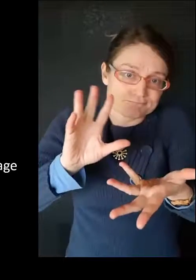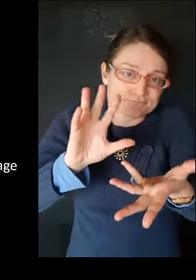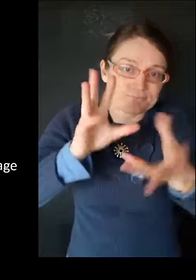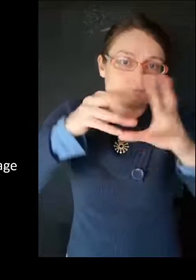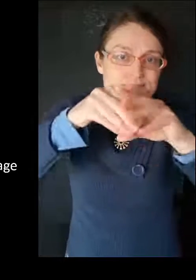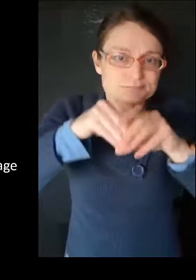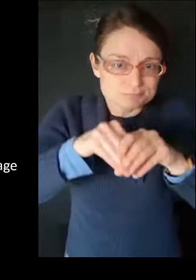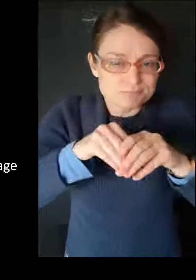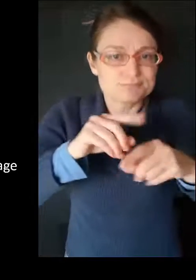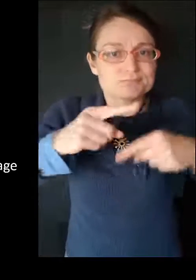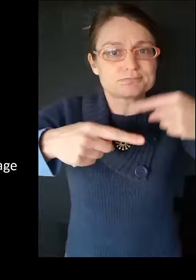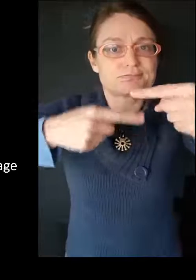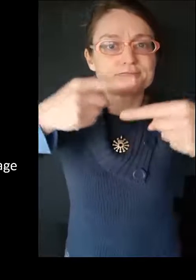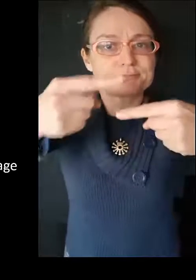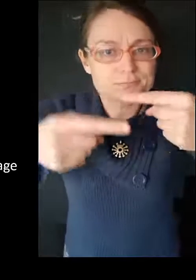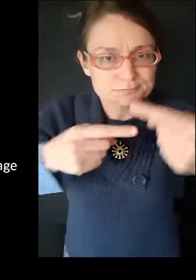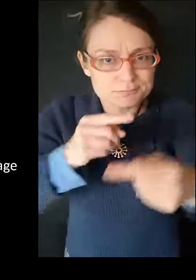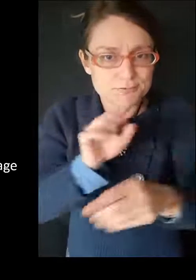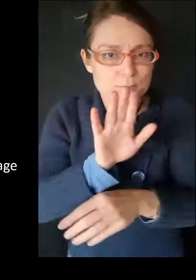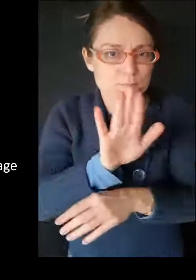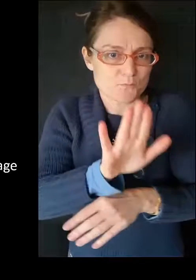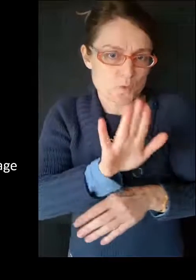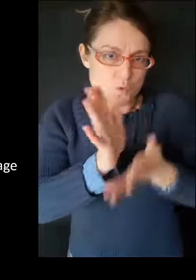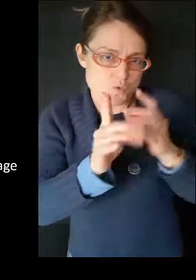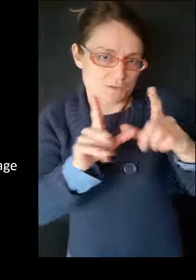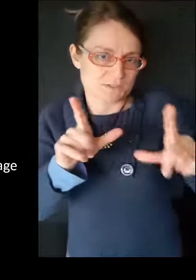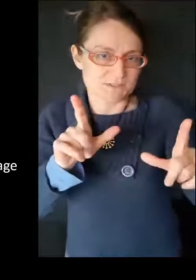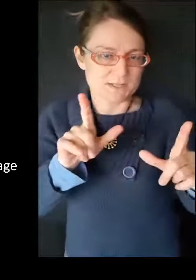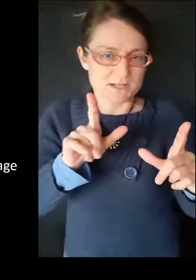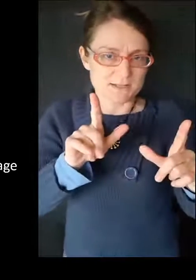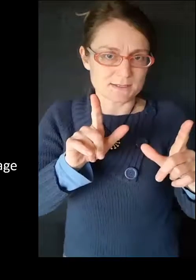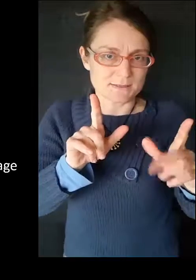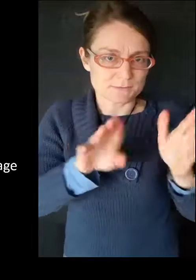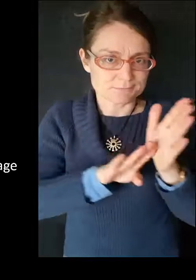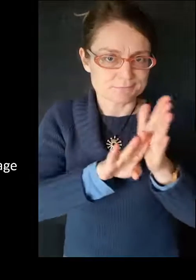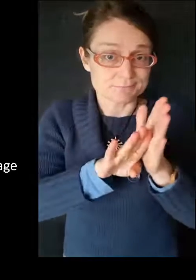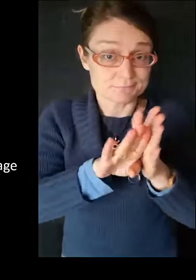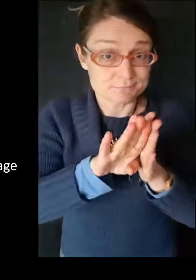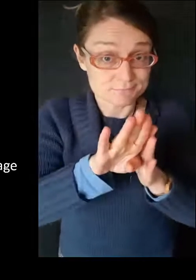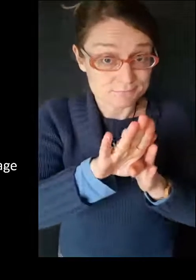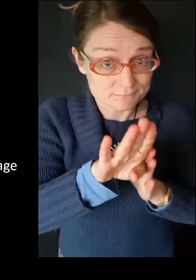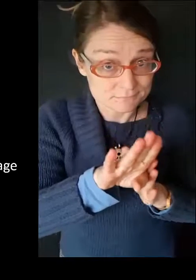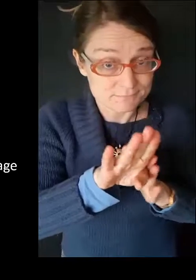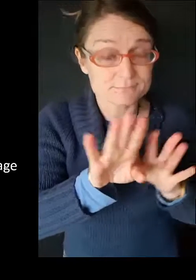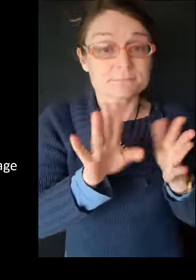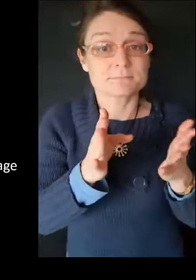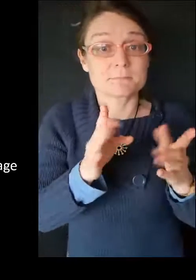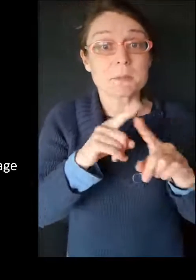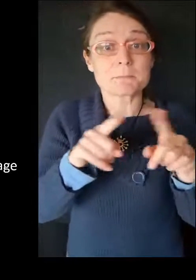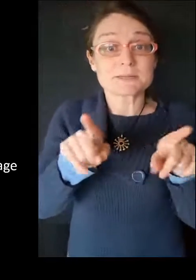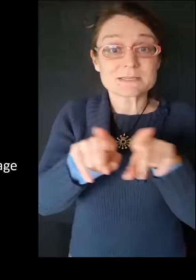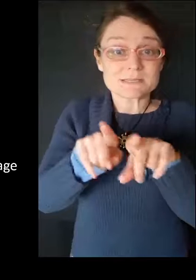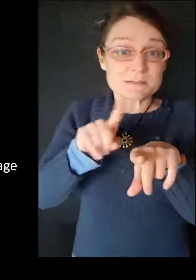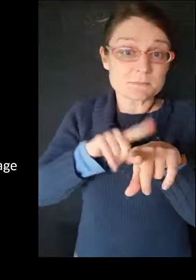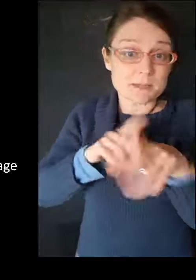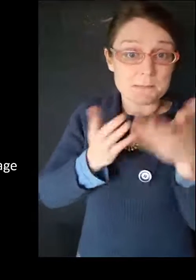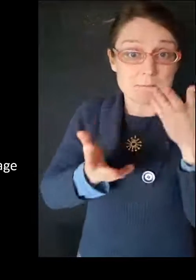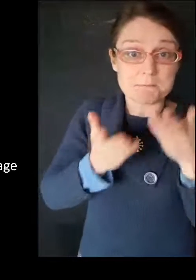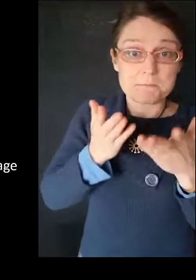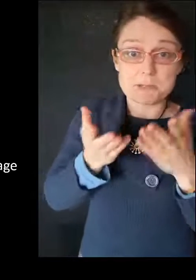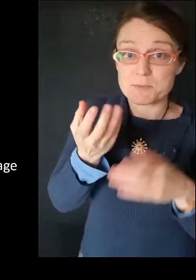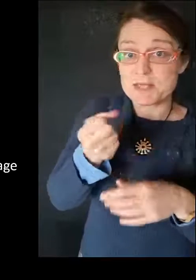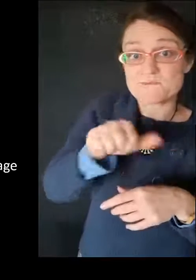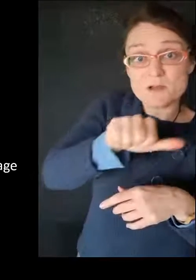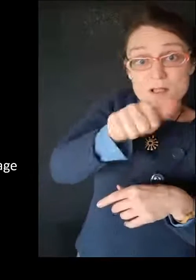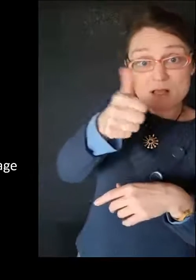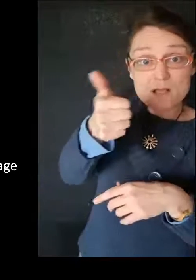And such a foreign sign language would then adapt and diverge and become part of the local